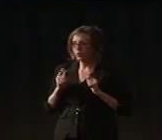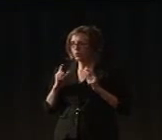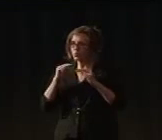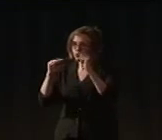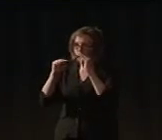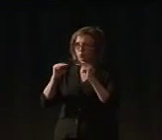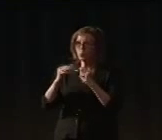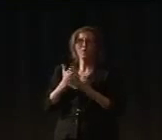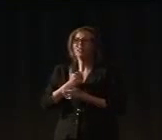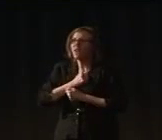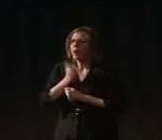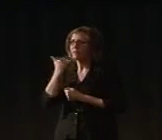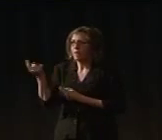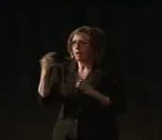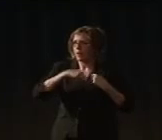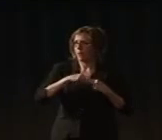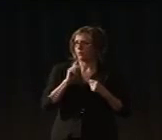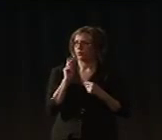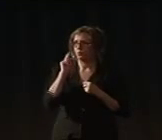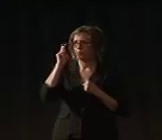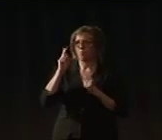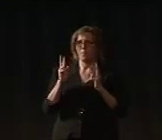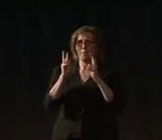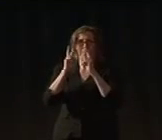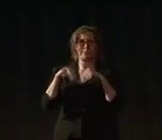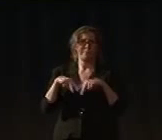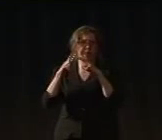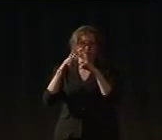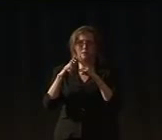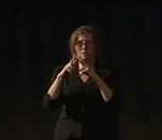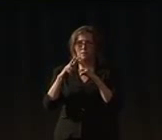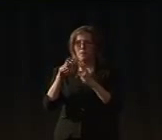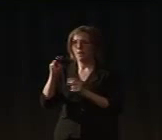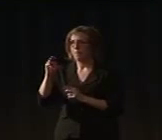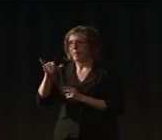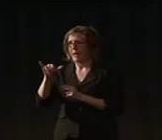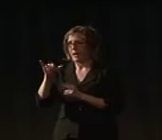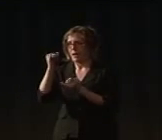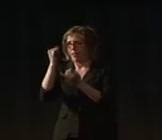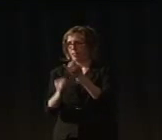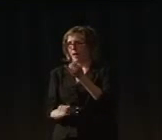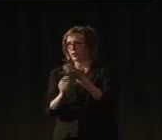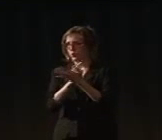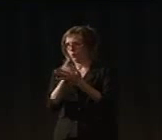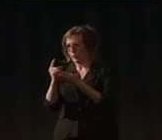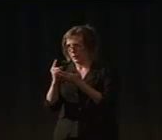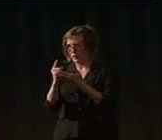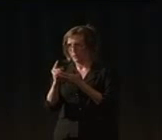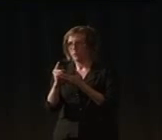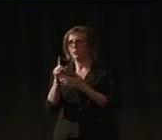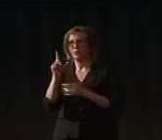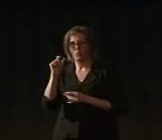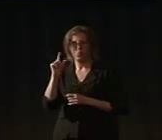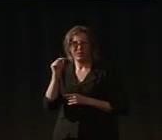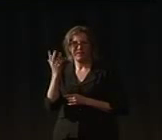we'd love to have them in Paris last week of May 2015, 6 months before